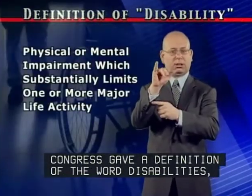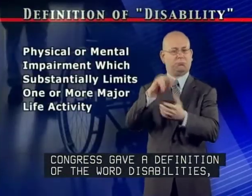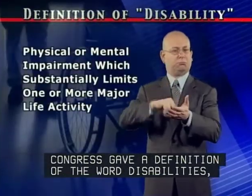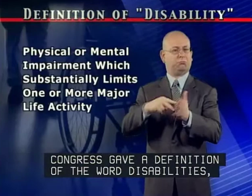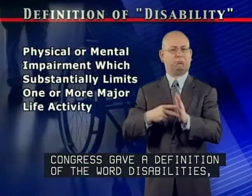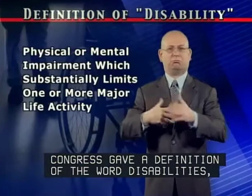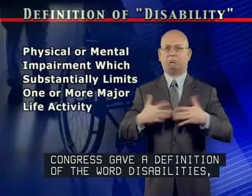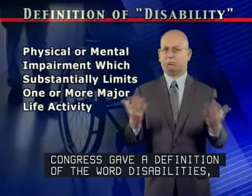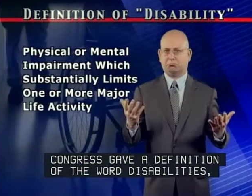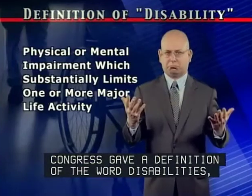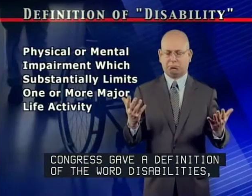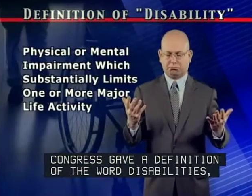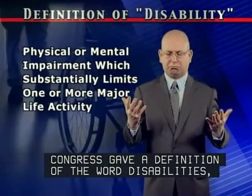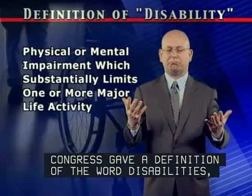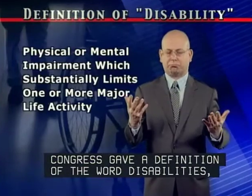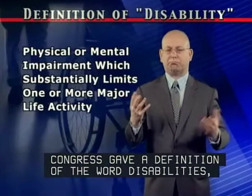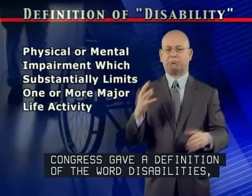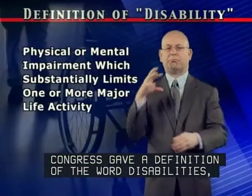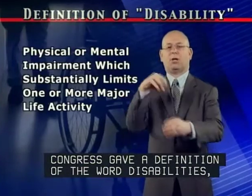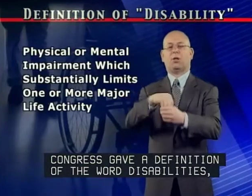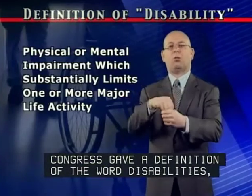Congress gave a definition of work disabilities,